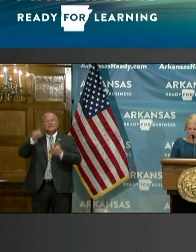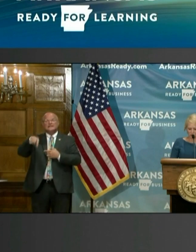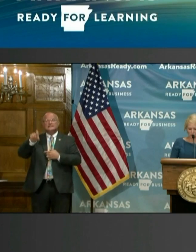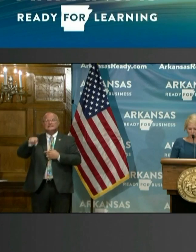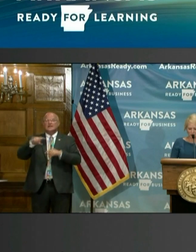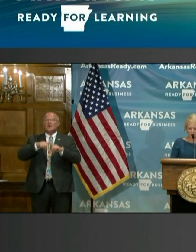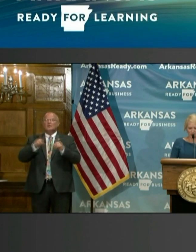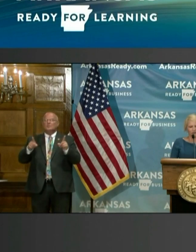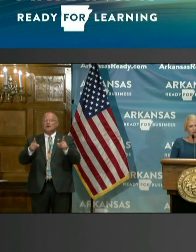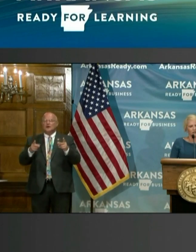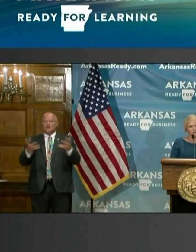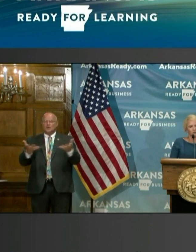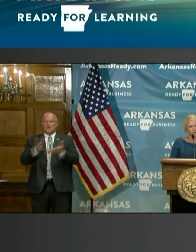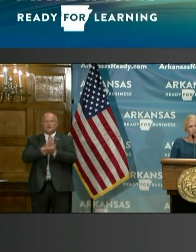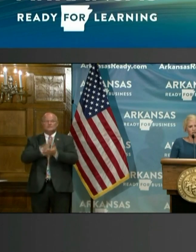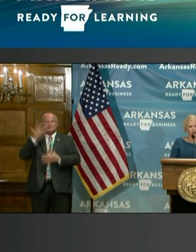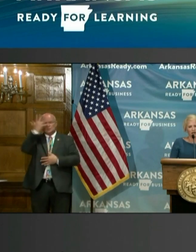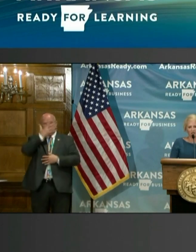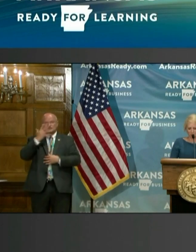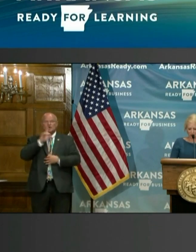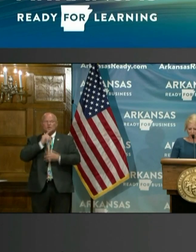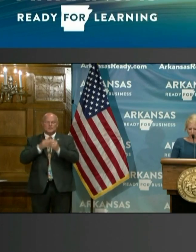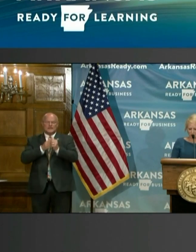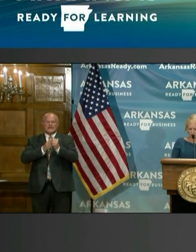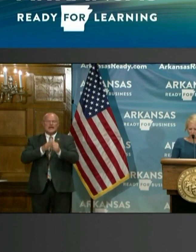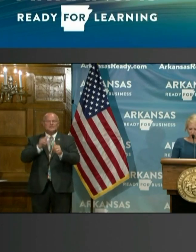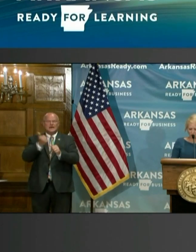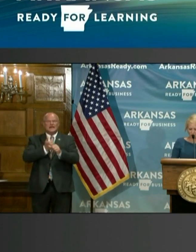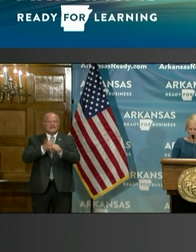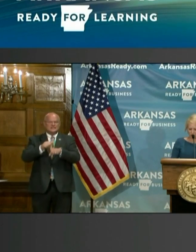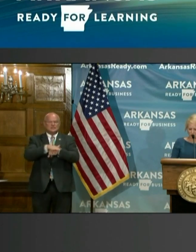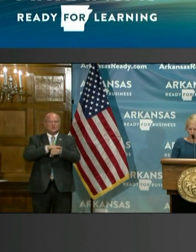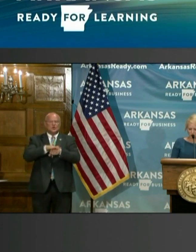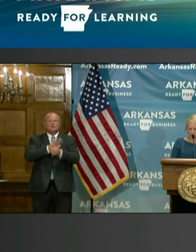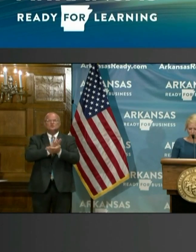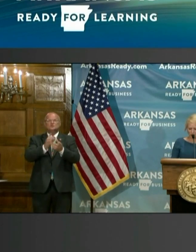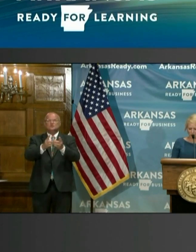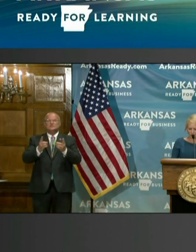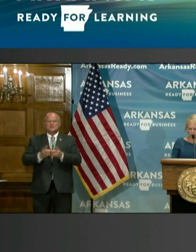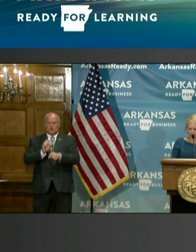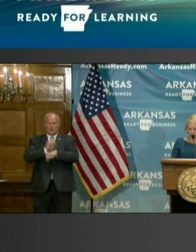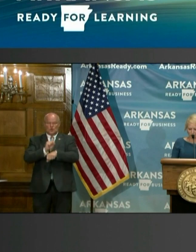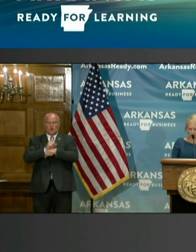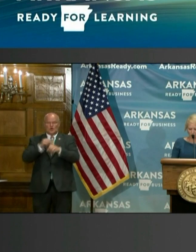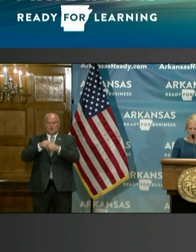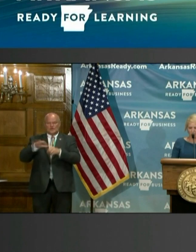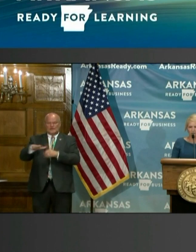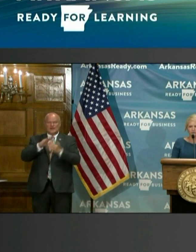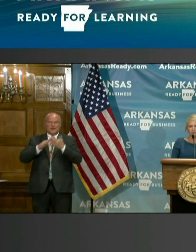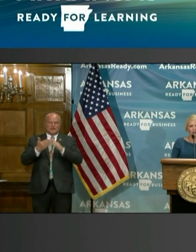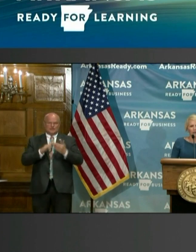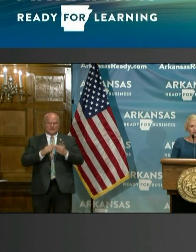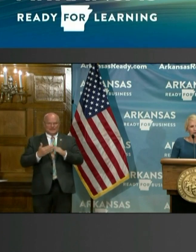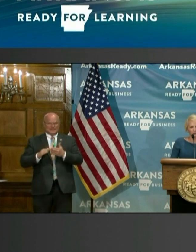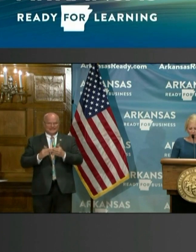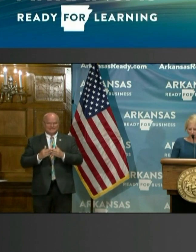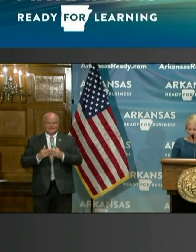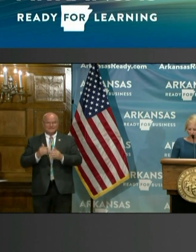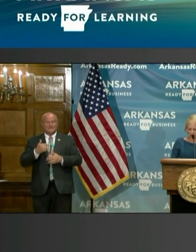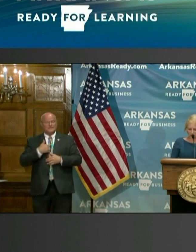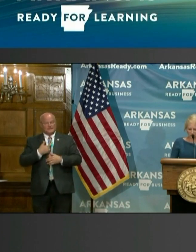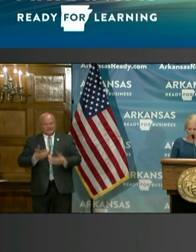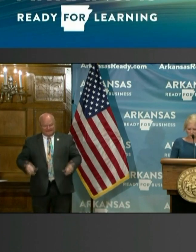ultimately what school looks like is going to be guided by each local school district working with their local community. And I